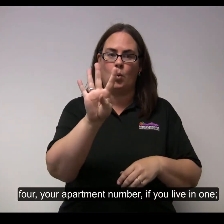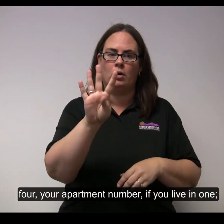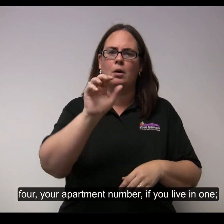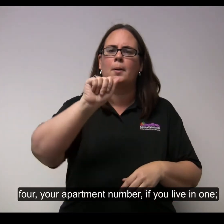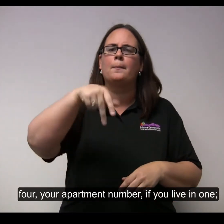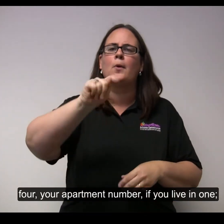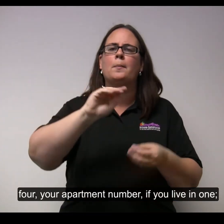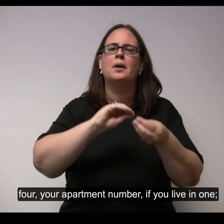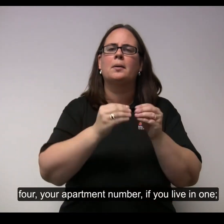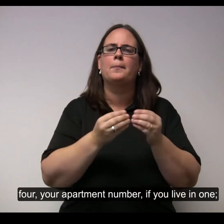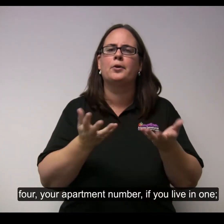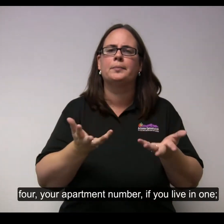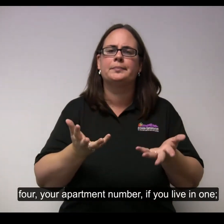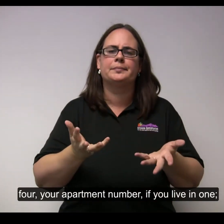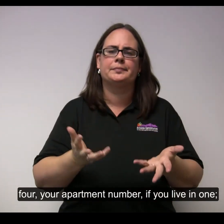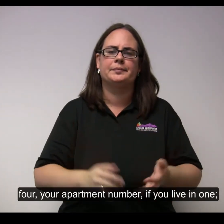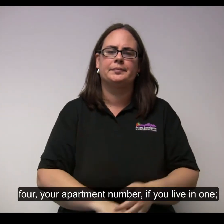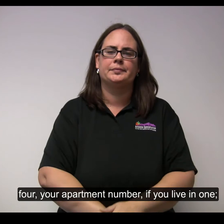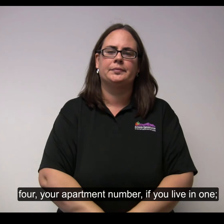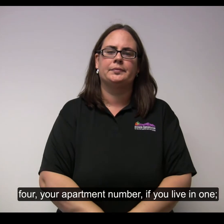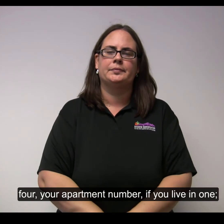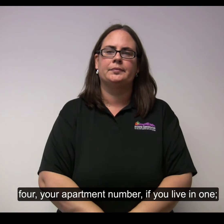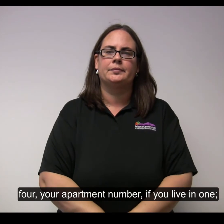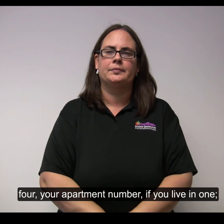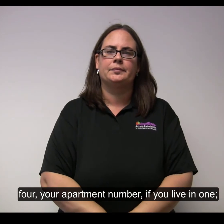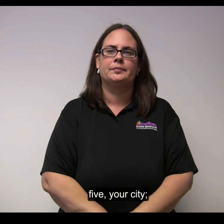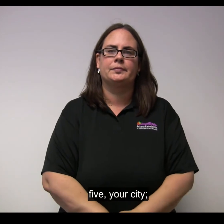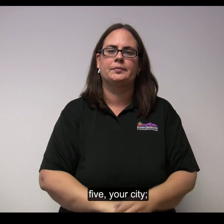4, your apartment number if you live in one.